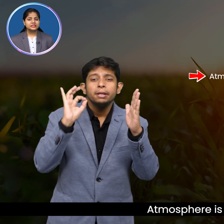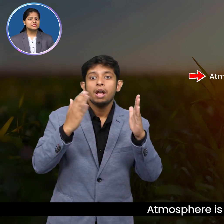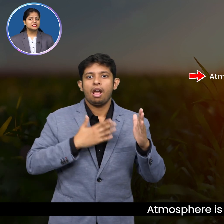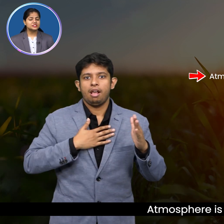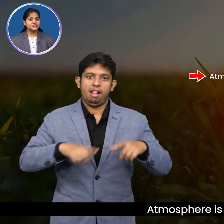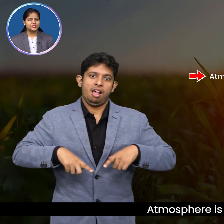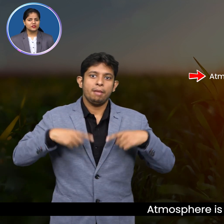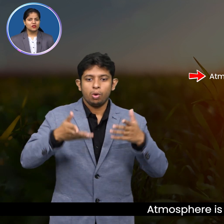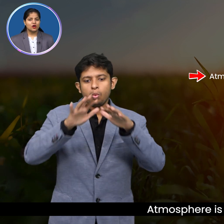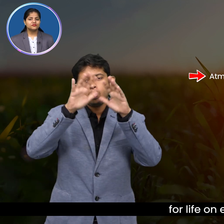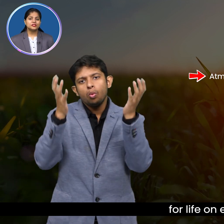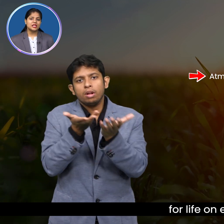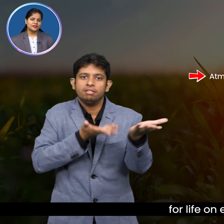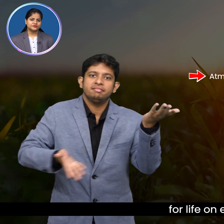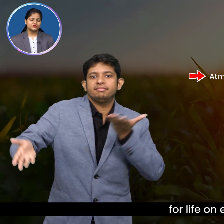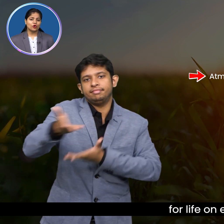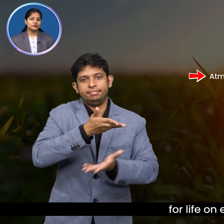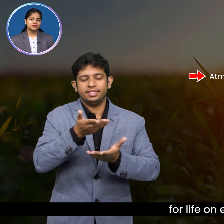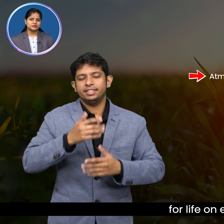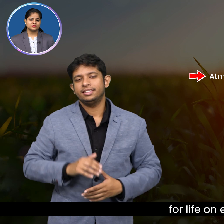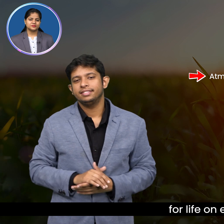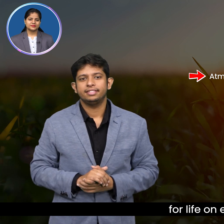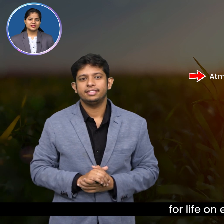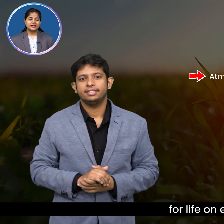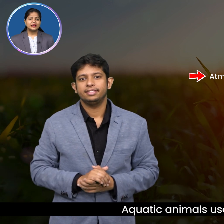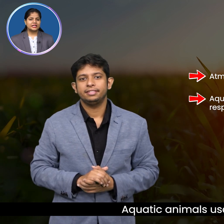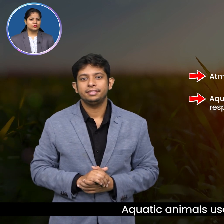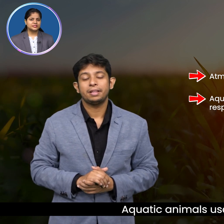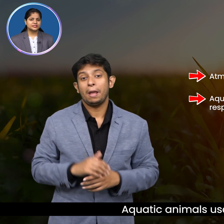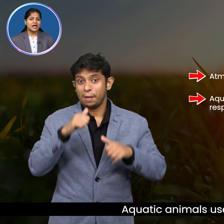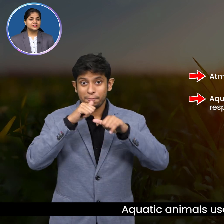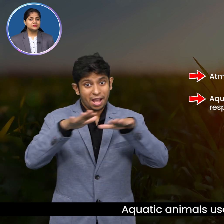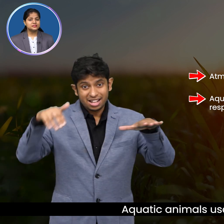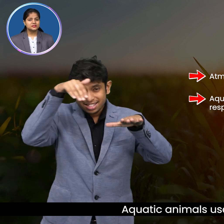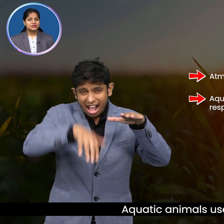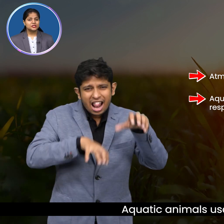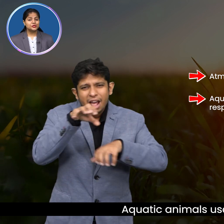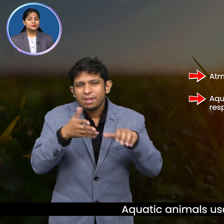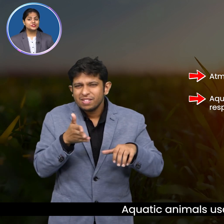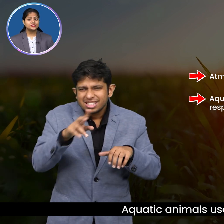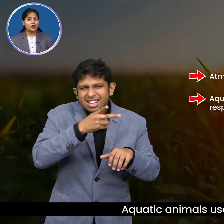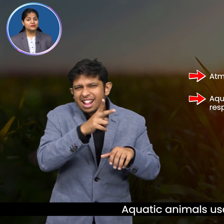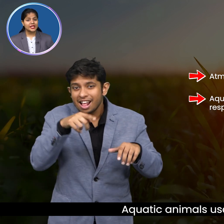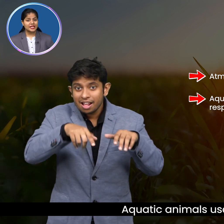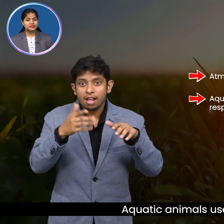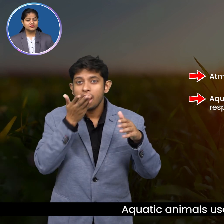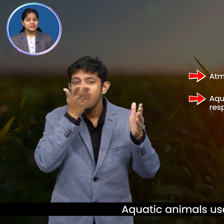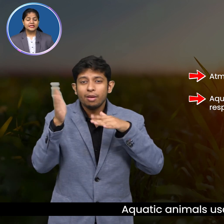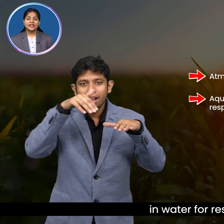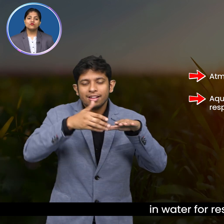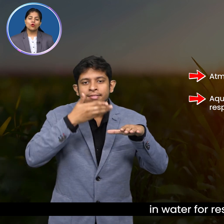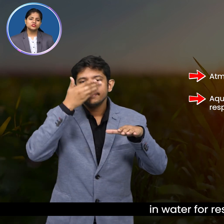Atmosphere is essential for life on Earth. Aquatic animals use dissolved